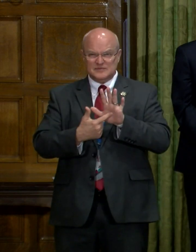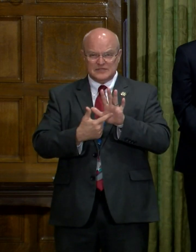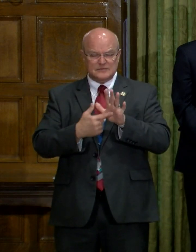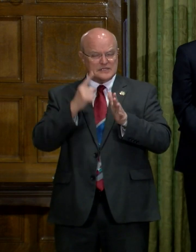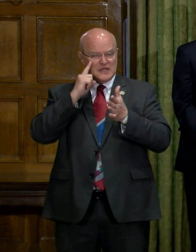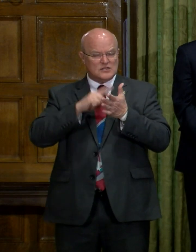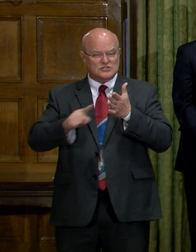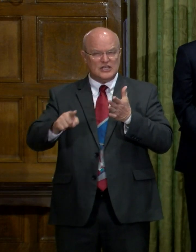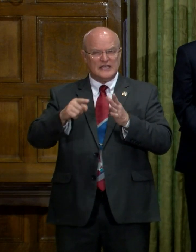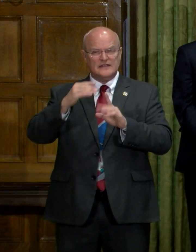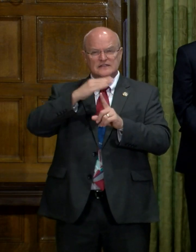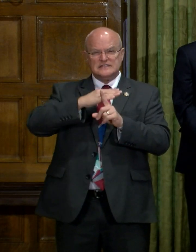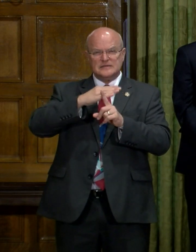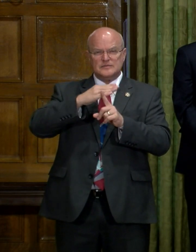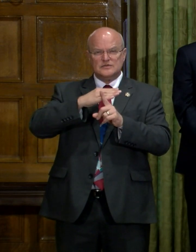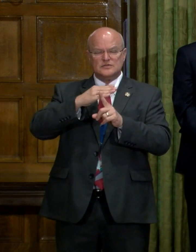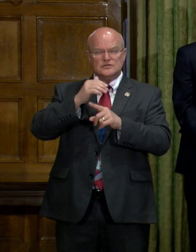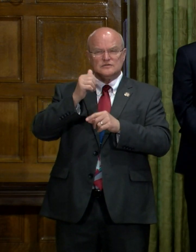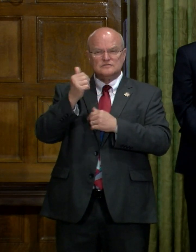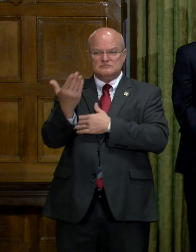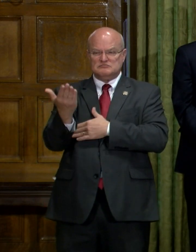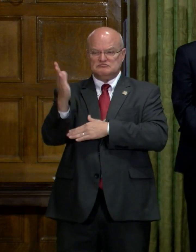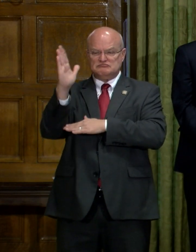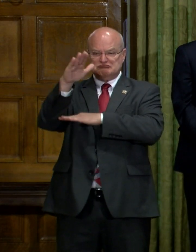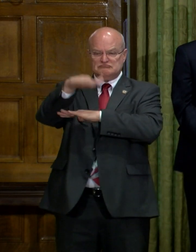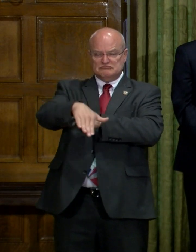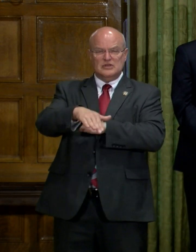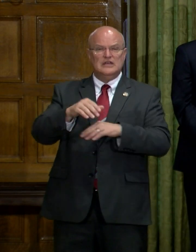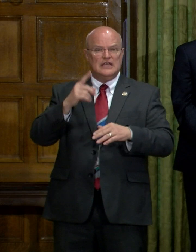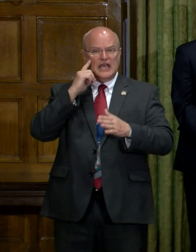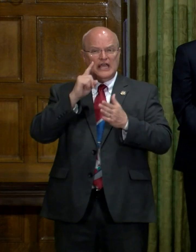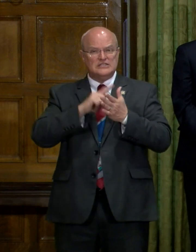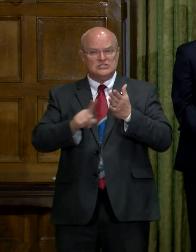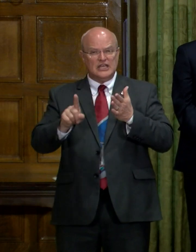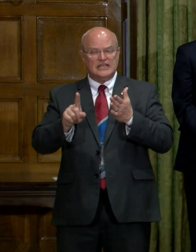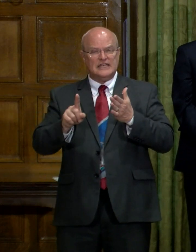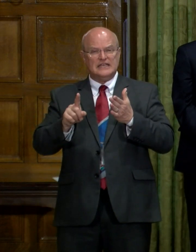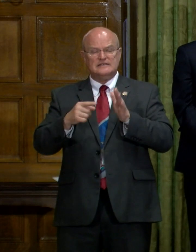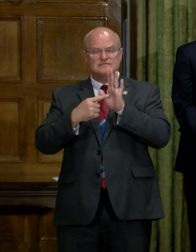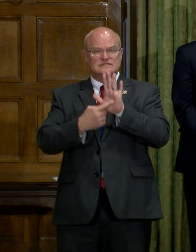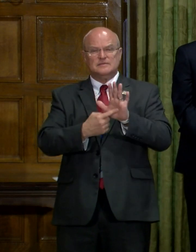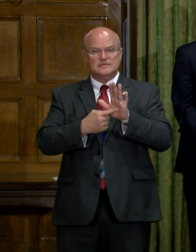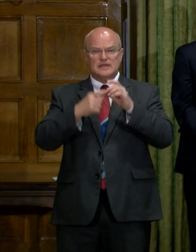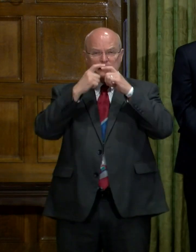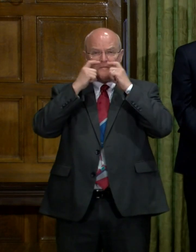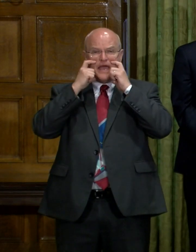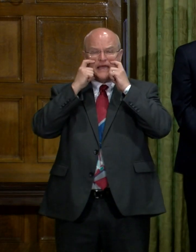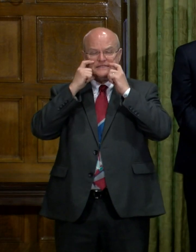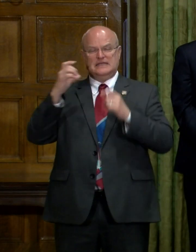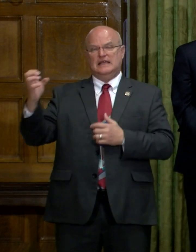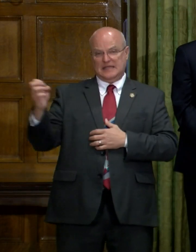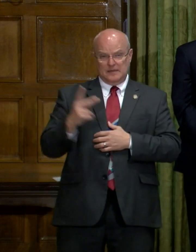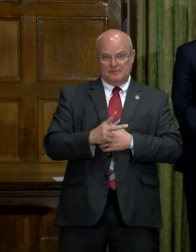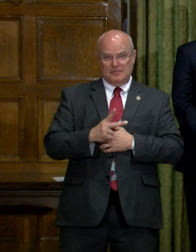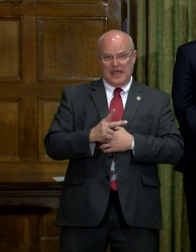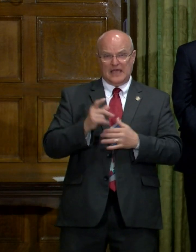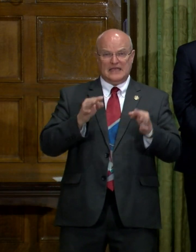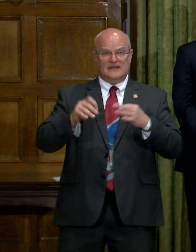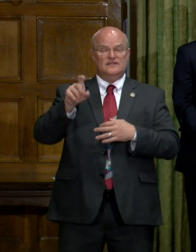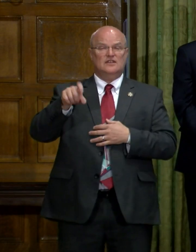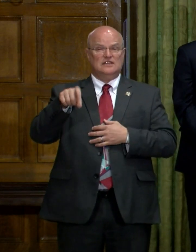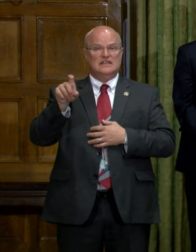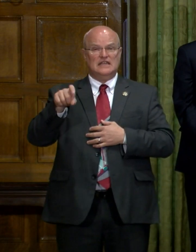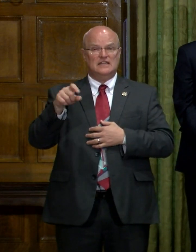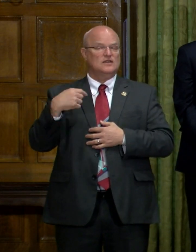they're checking their temperature multiple times a day, checking for symptoms and wearing a mask all the time, they can come back if they're